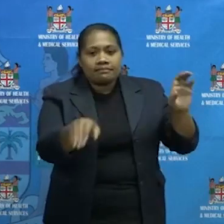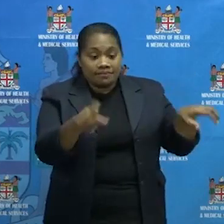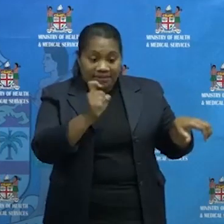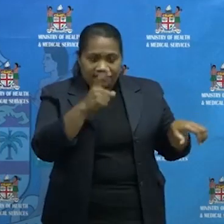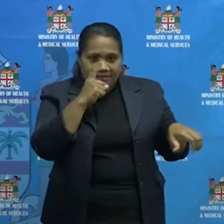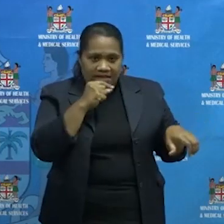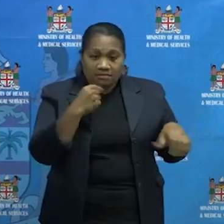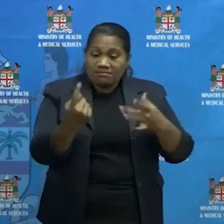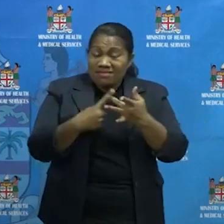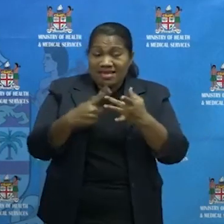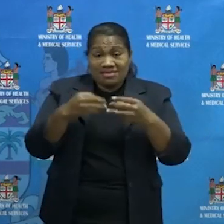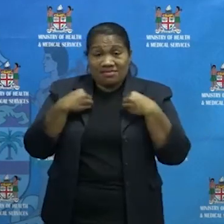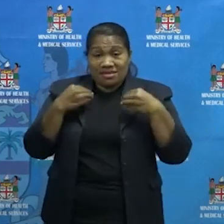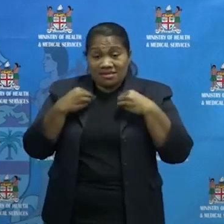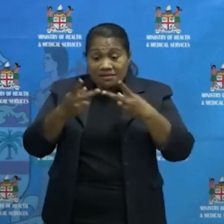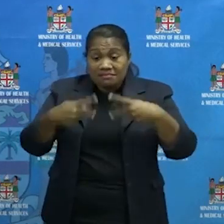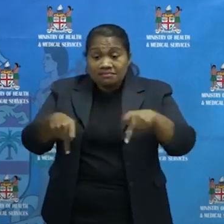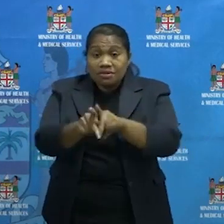of work can open.